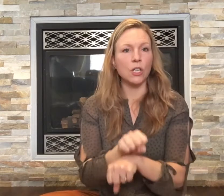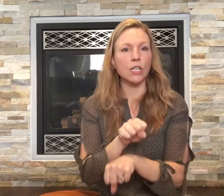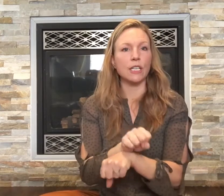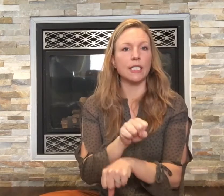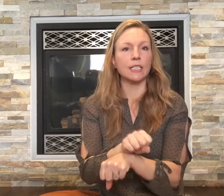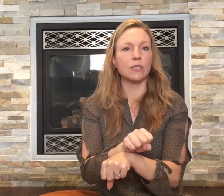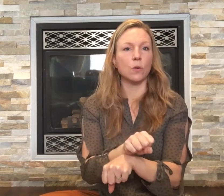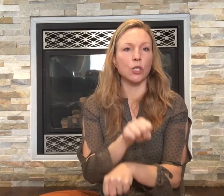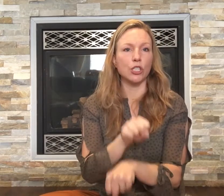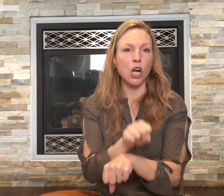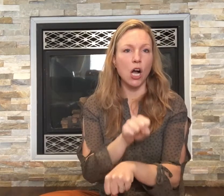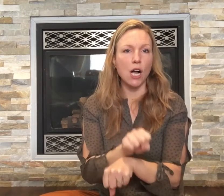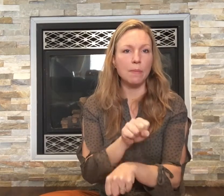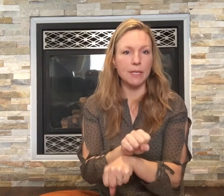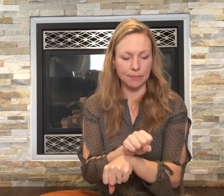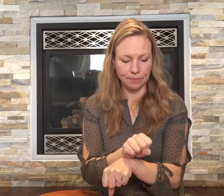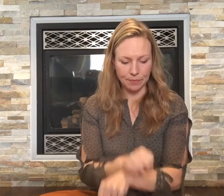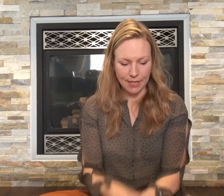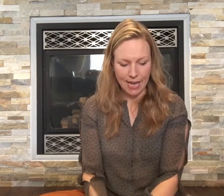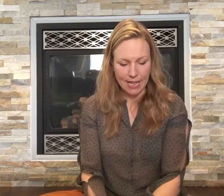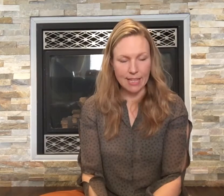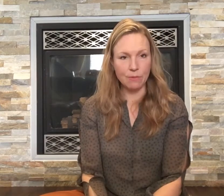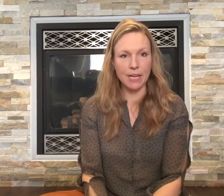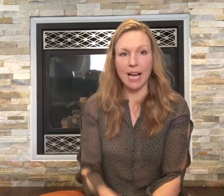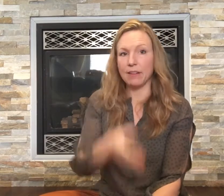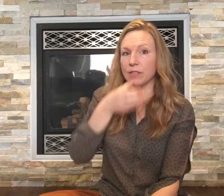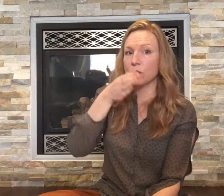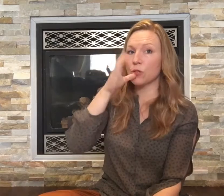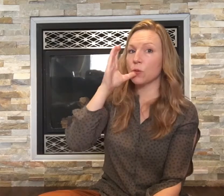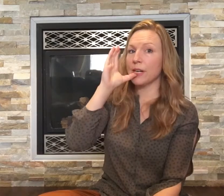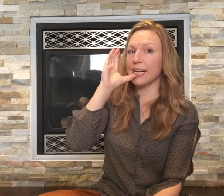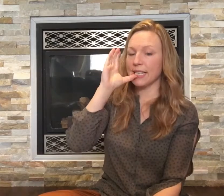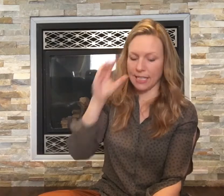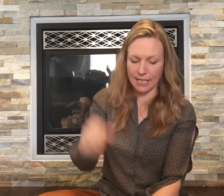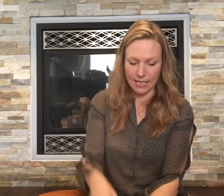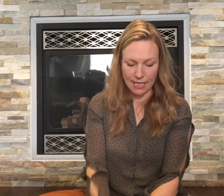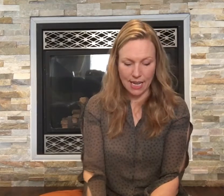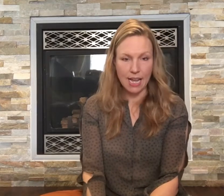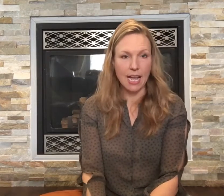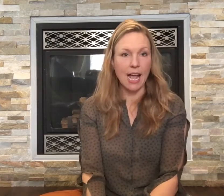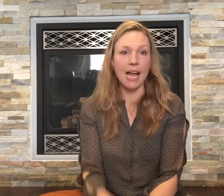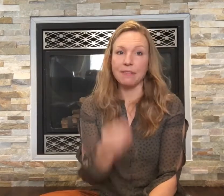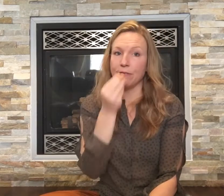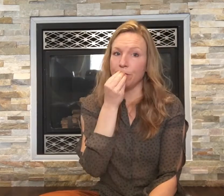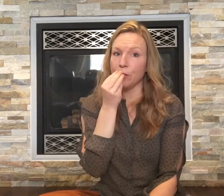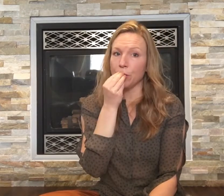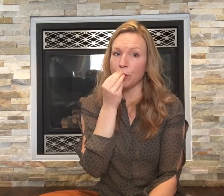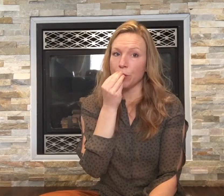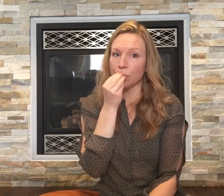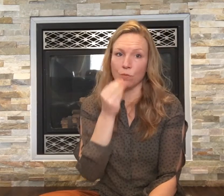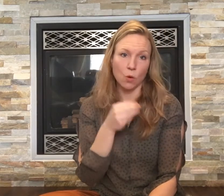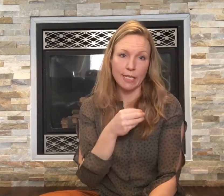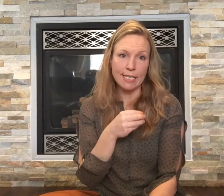Work or job. Then we have drink and food or eat.